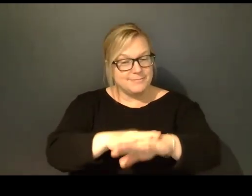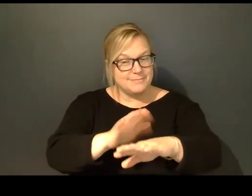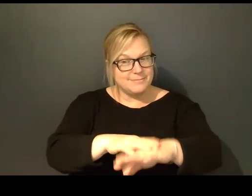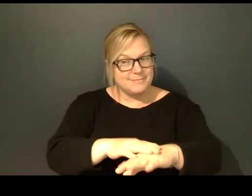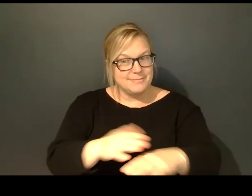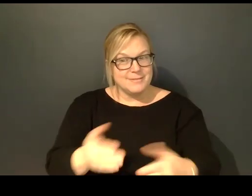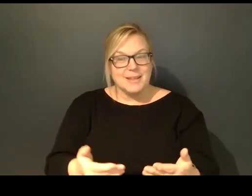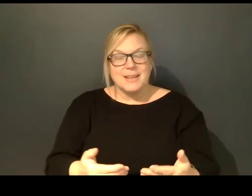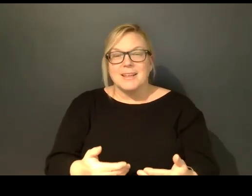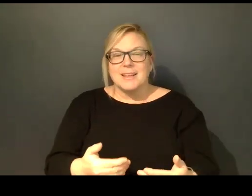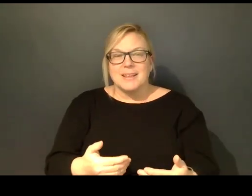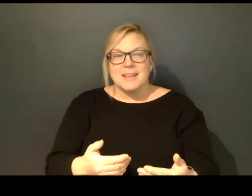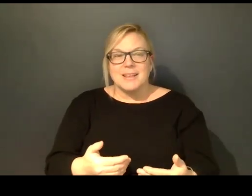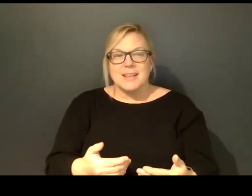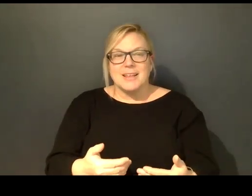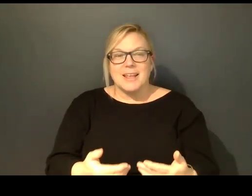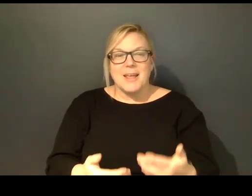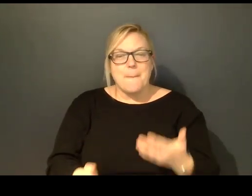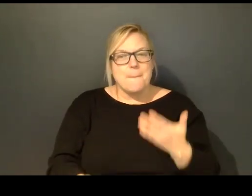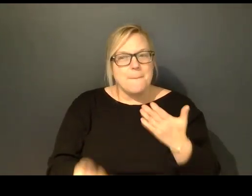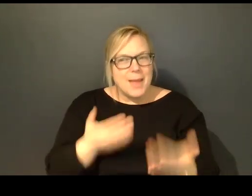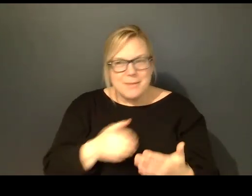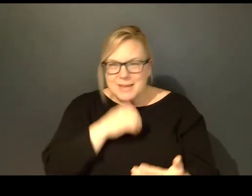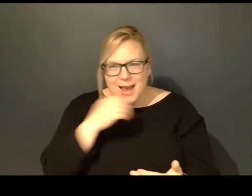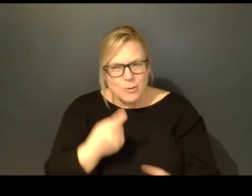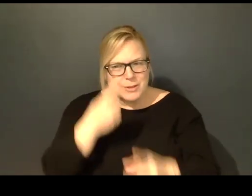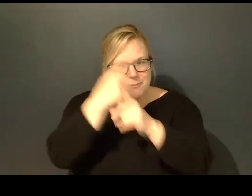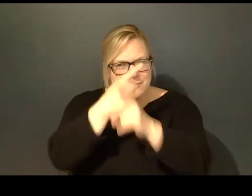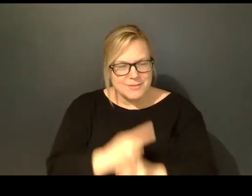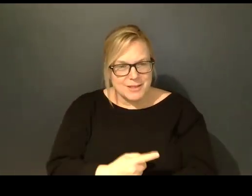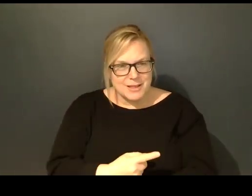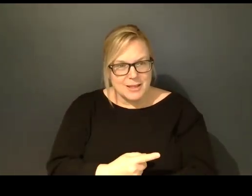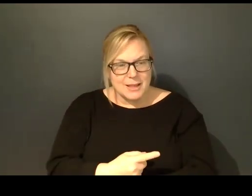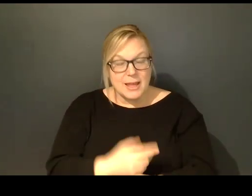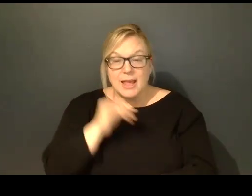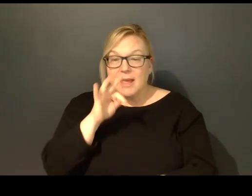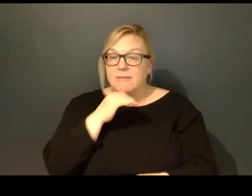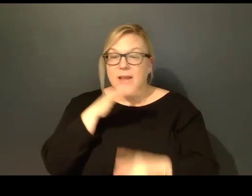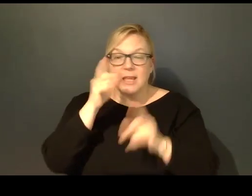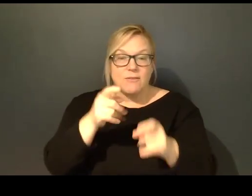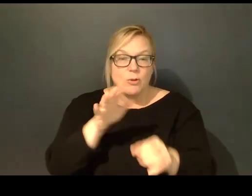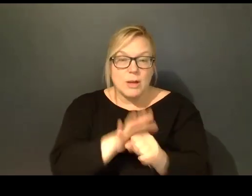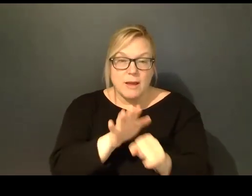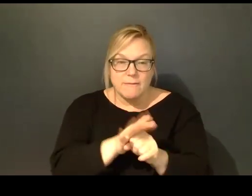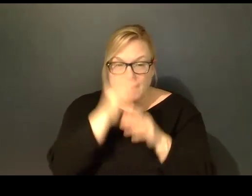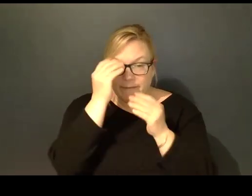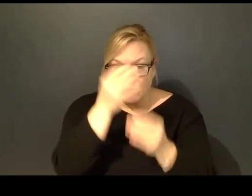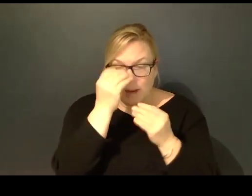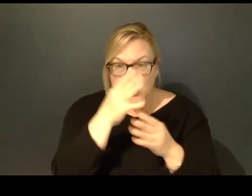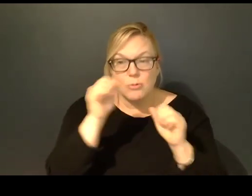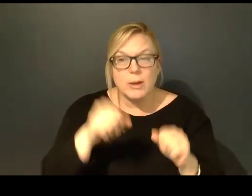always necessarily be true. Now, if that's not giving you enough information, then you can also find someone